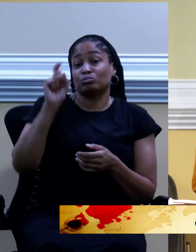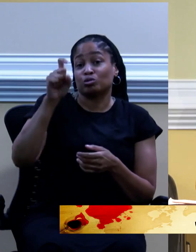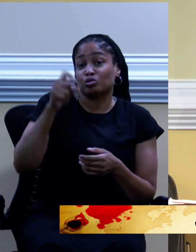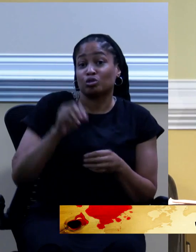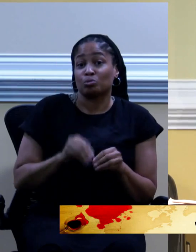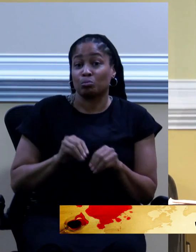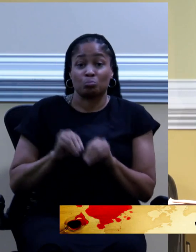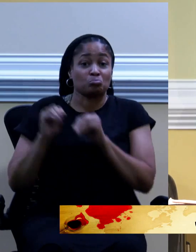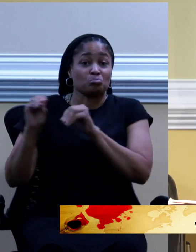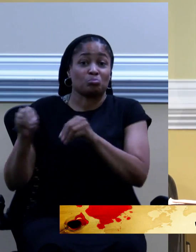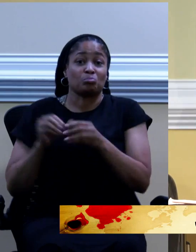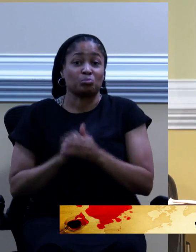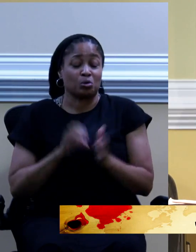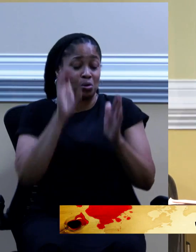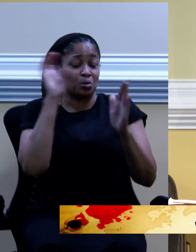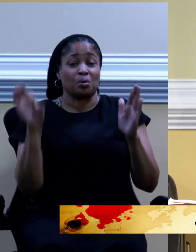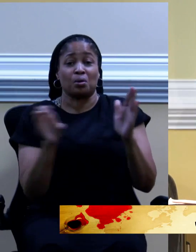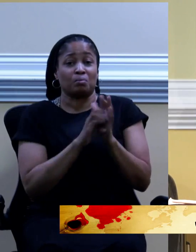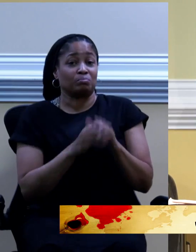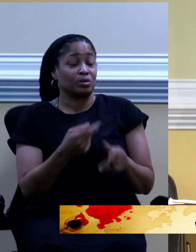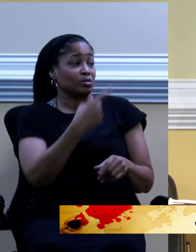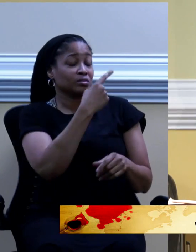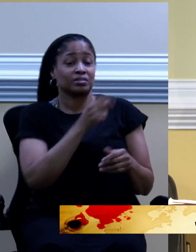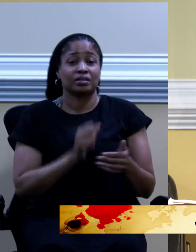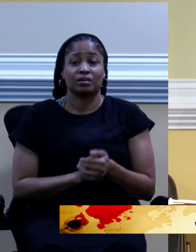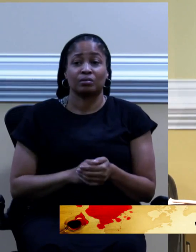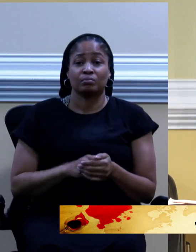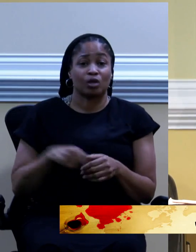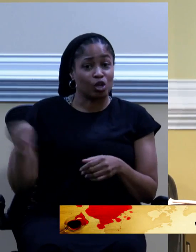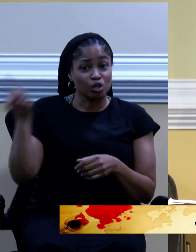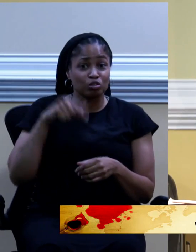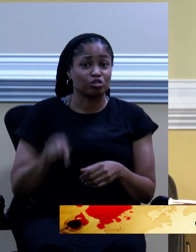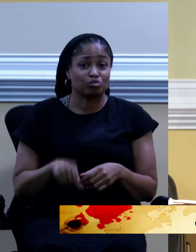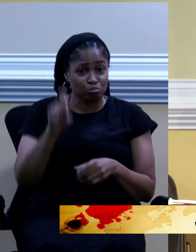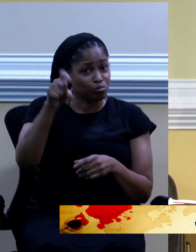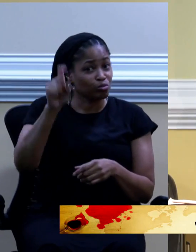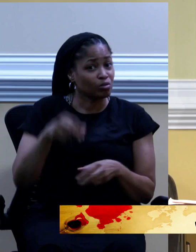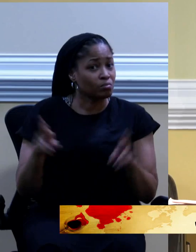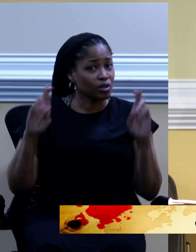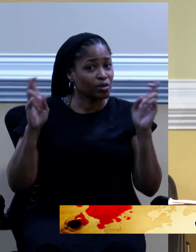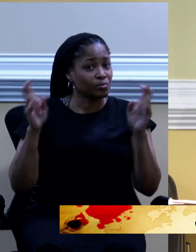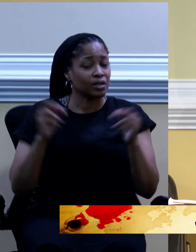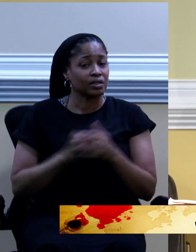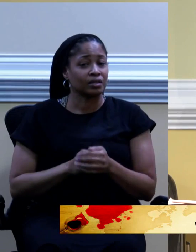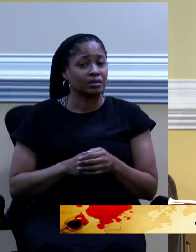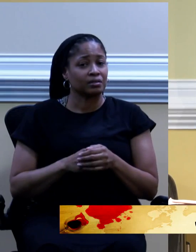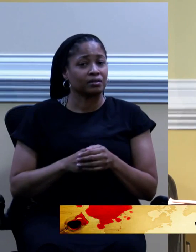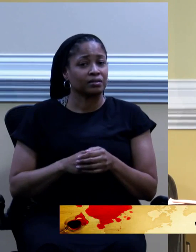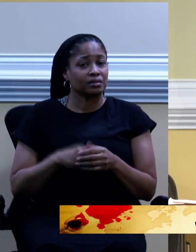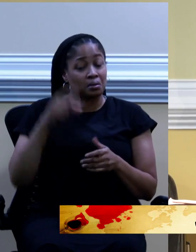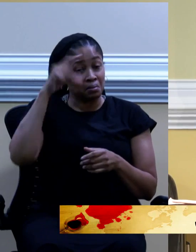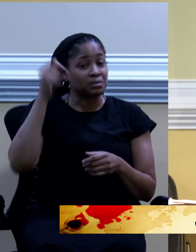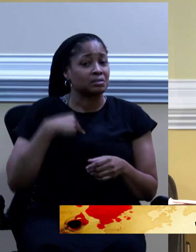supposed to be ready. You got to be ready at all time because I'm an old man. I forget now.